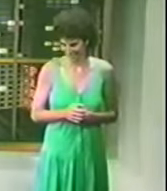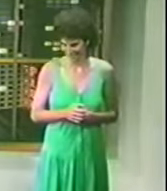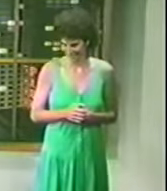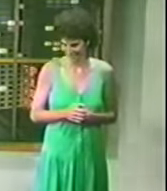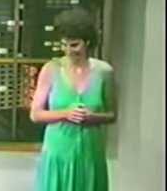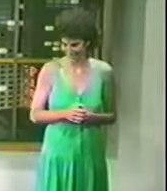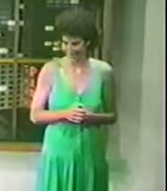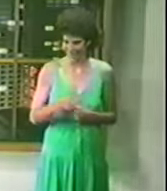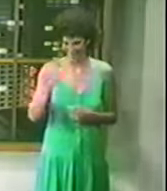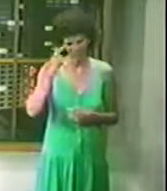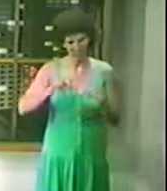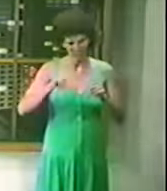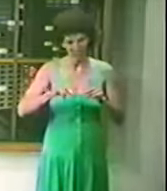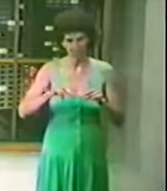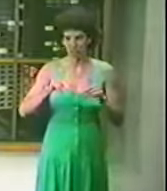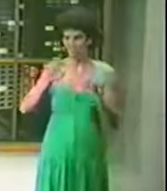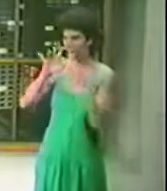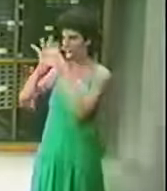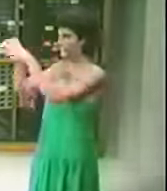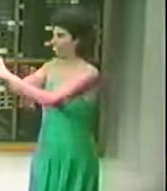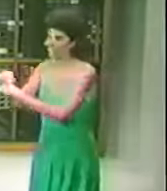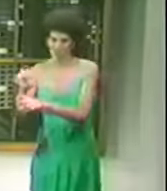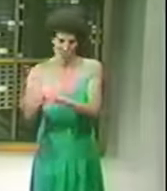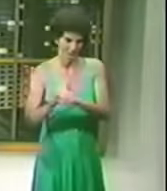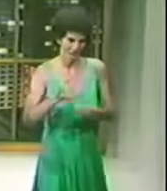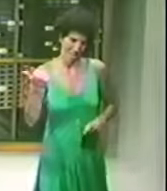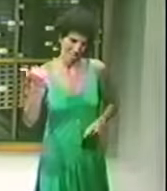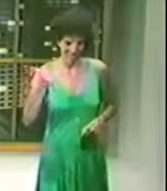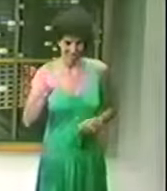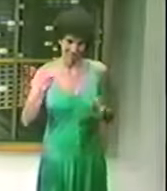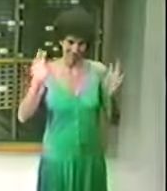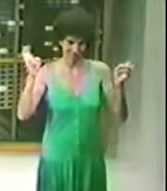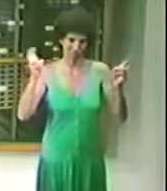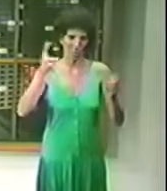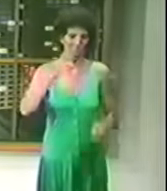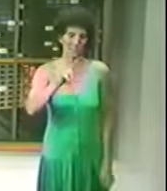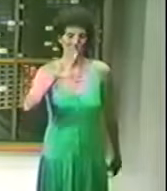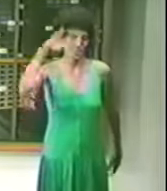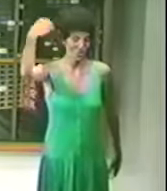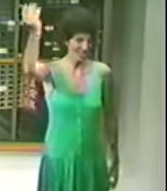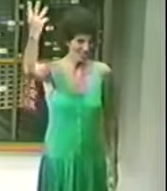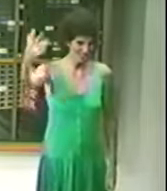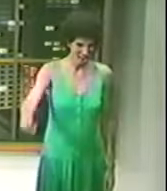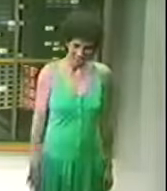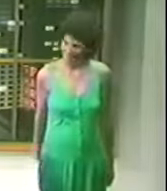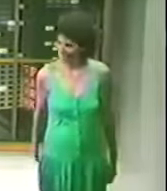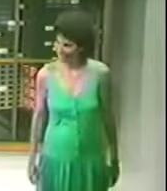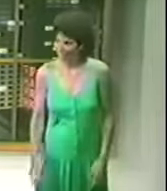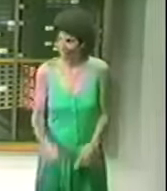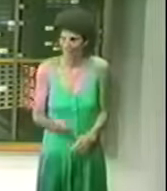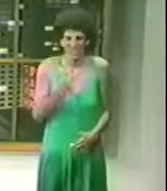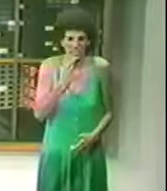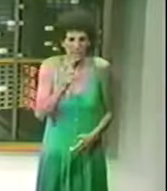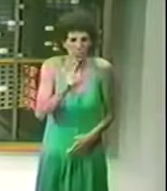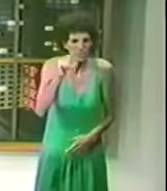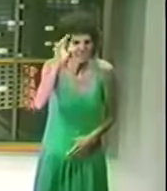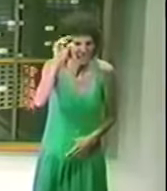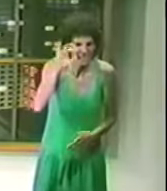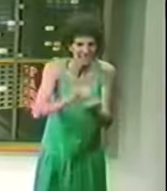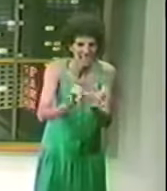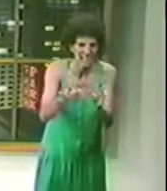I know you think people would be clamoring over each other to hang with Mr. Sunshine. Yeah. Women are going, where's the guy that